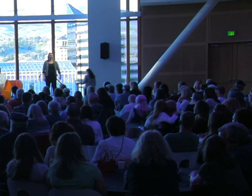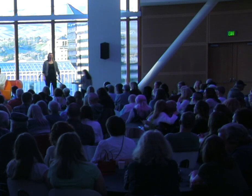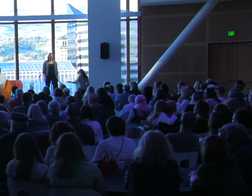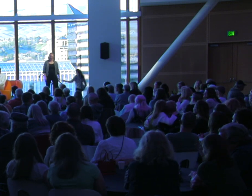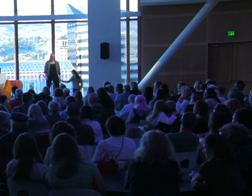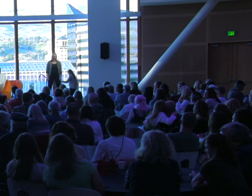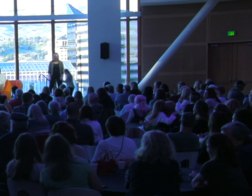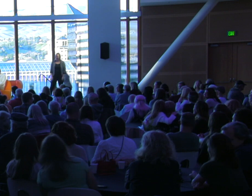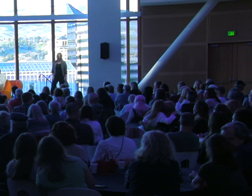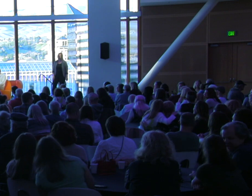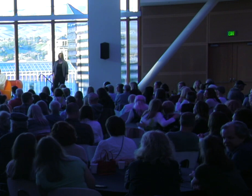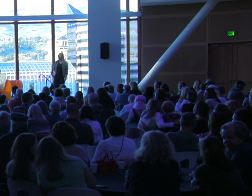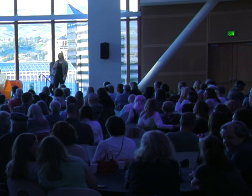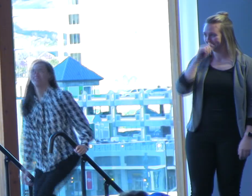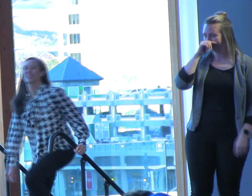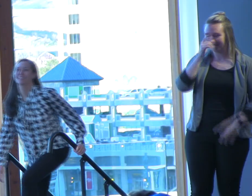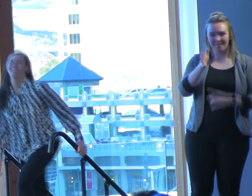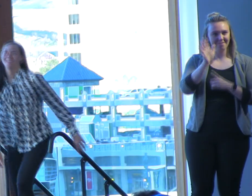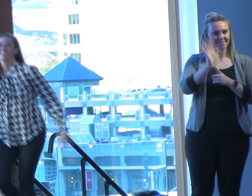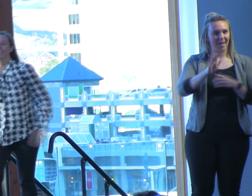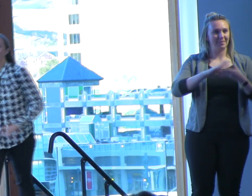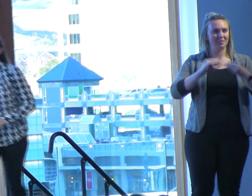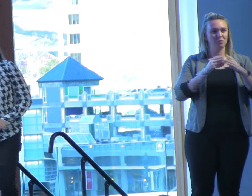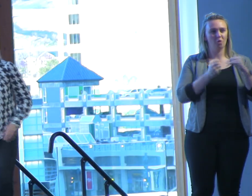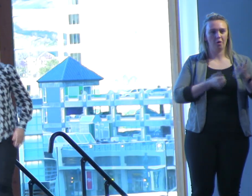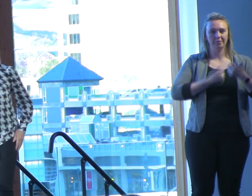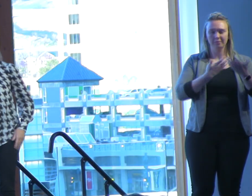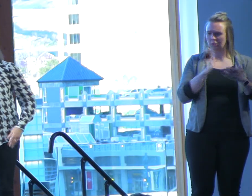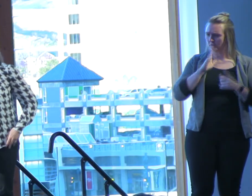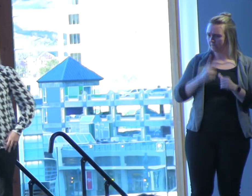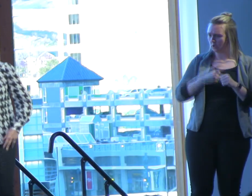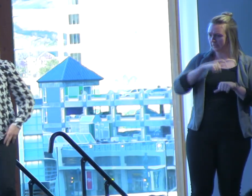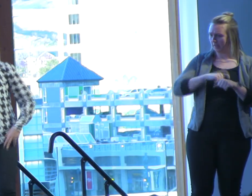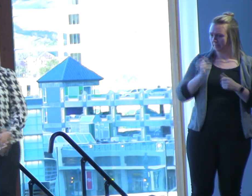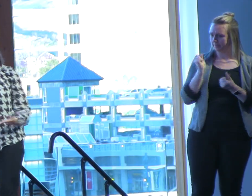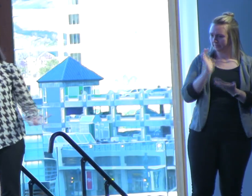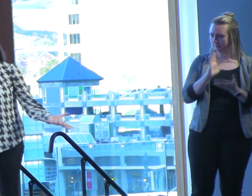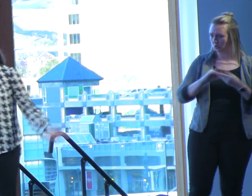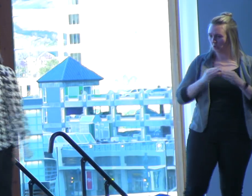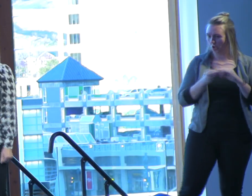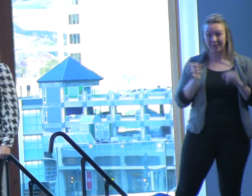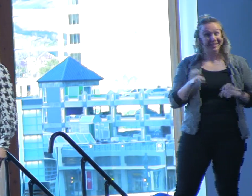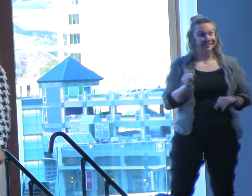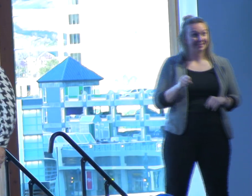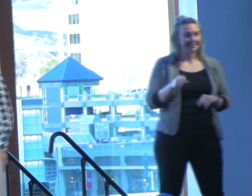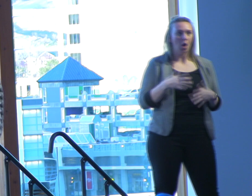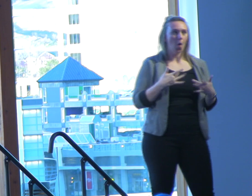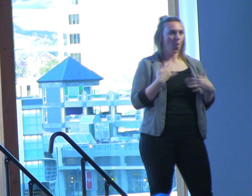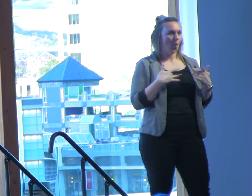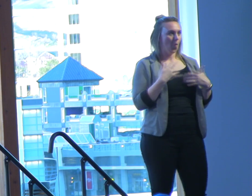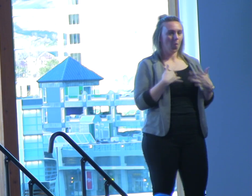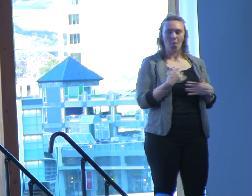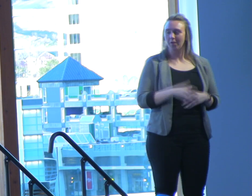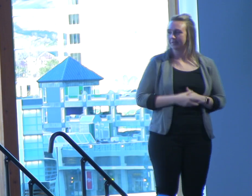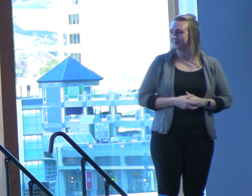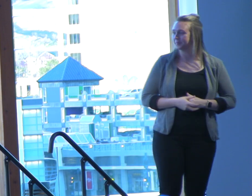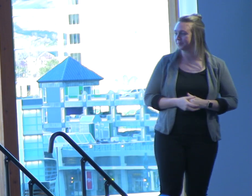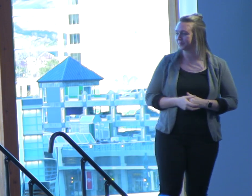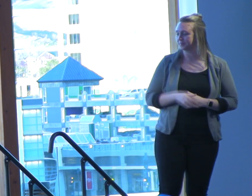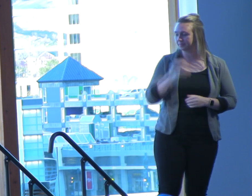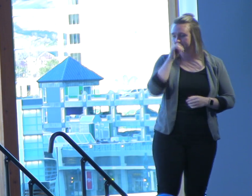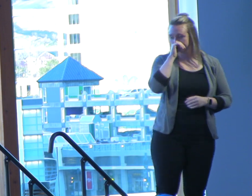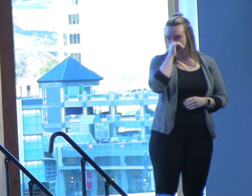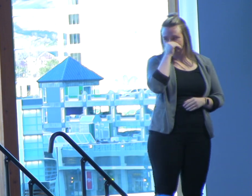All right, 5 minutes to share a story inspired by, is this your first time sharing a story? Wow, that's very exciting. All right, here